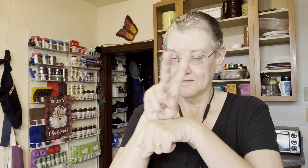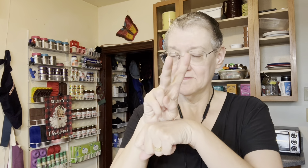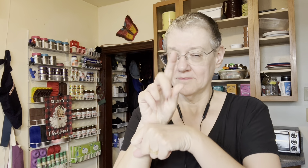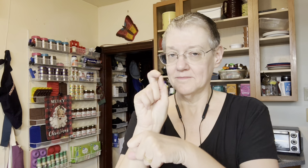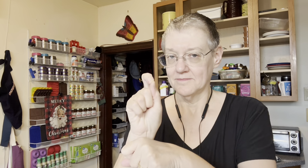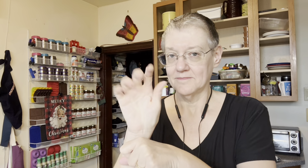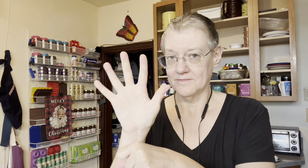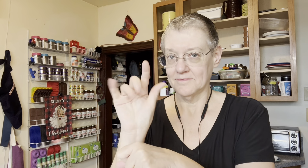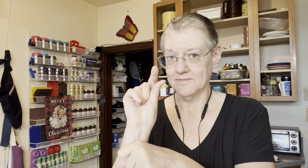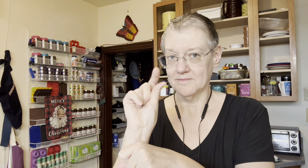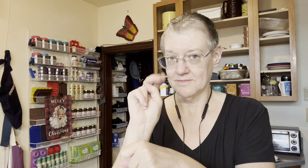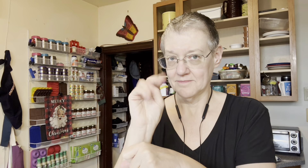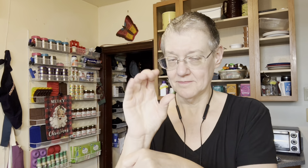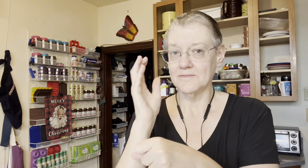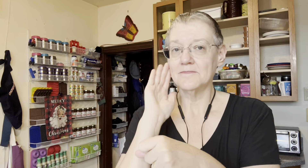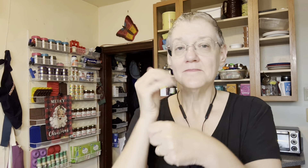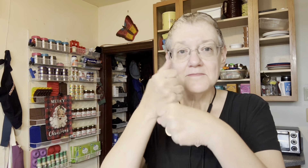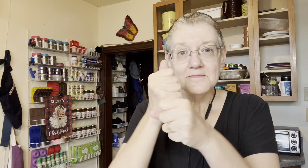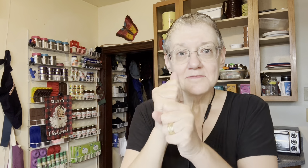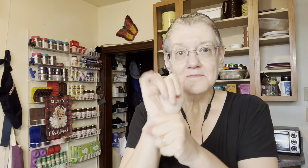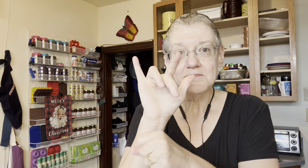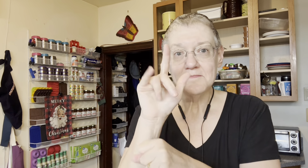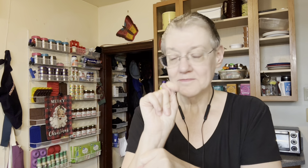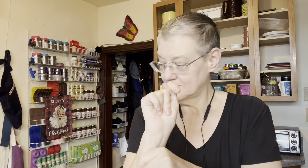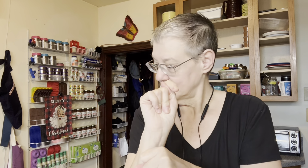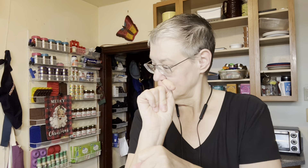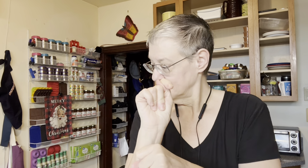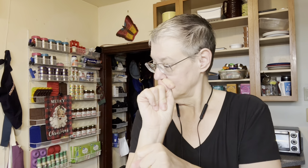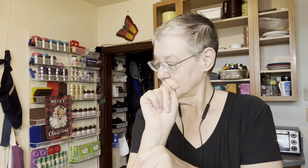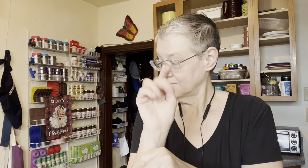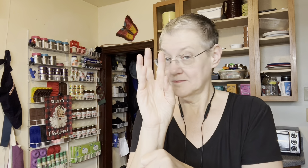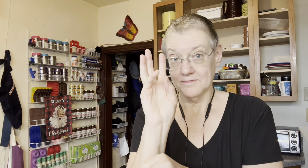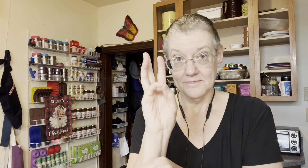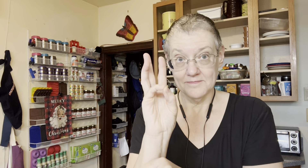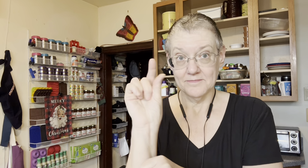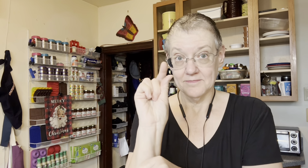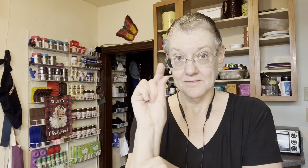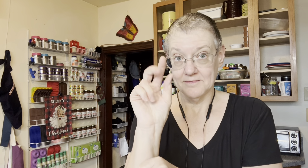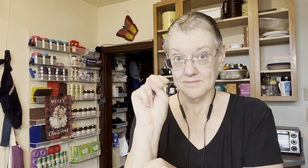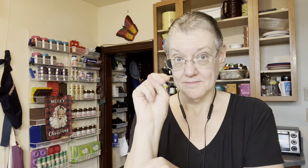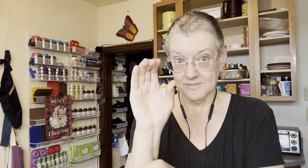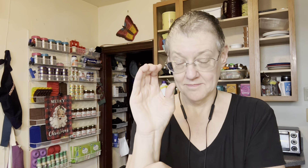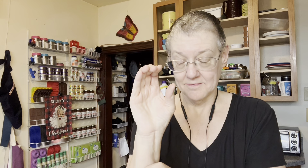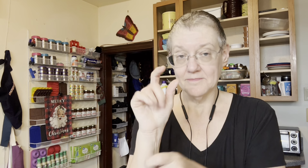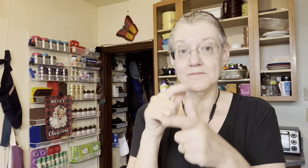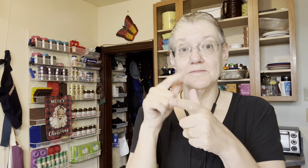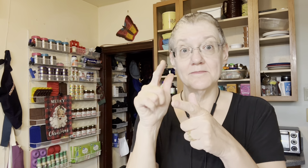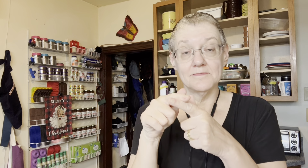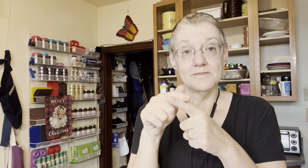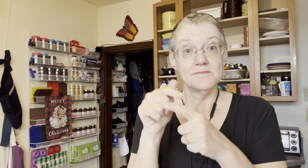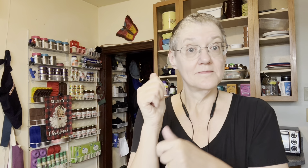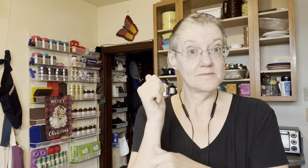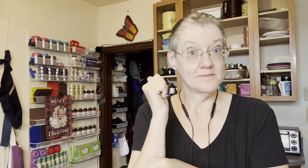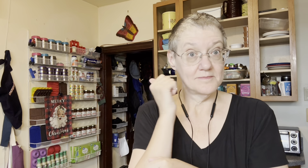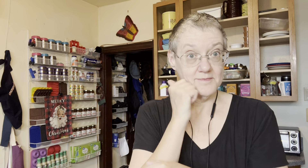vanilla extract, which will add 0.5 grams of net carbs. And that's going to make the yogurt 6 grams of net carbs for half a